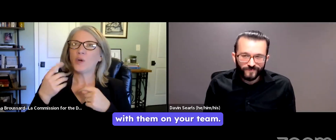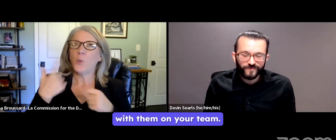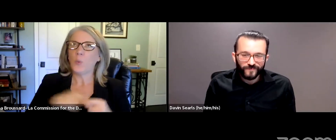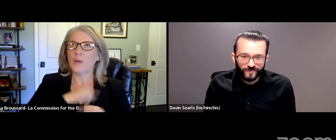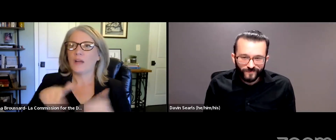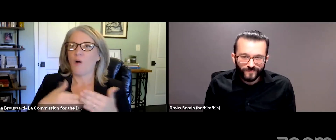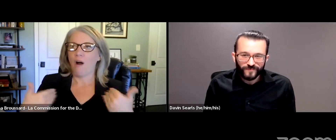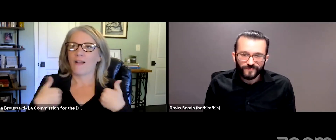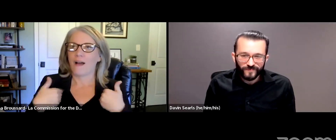team.